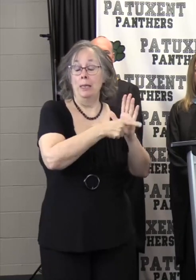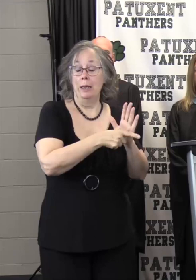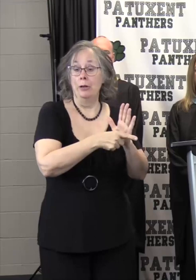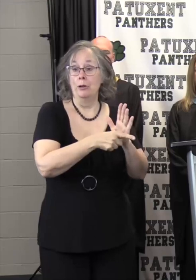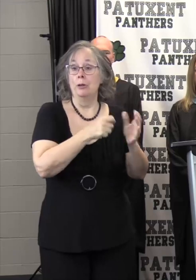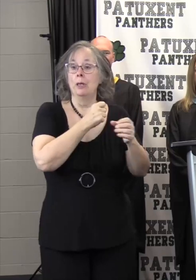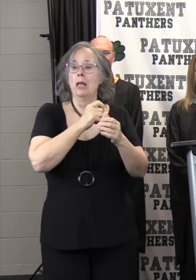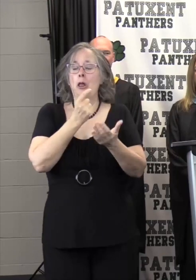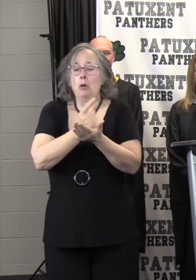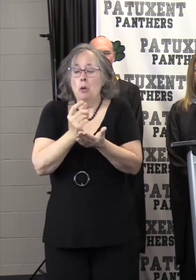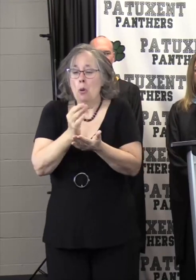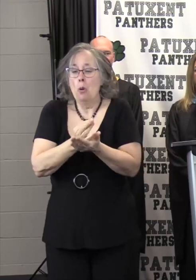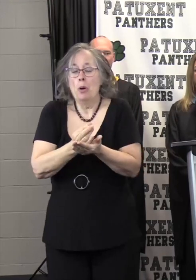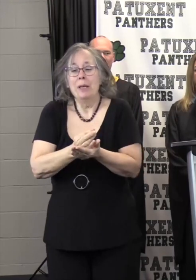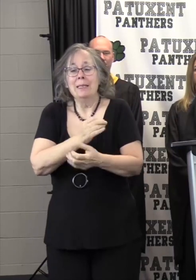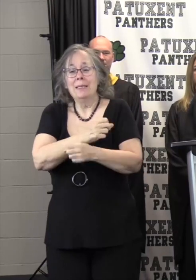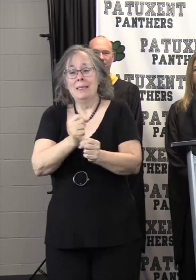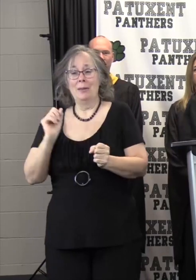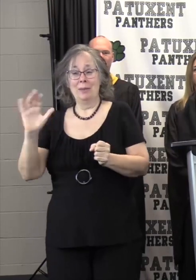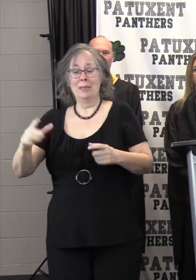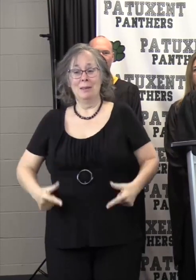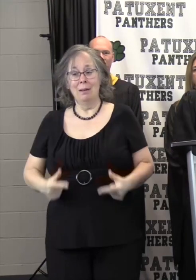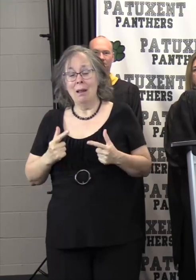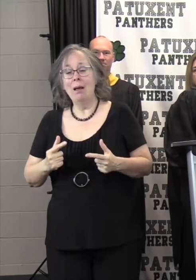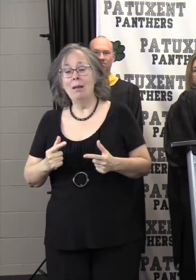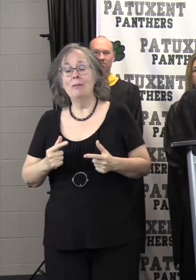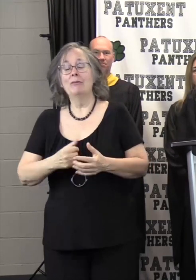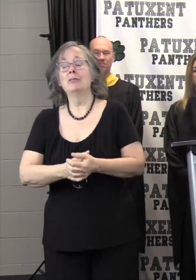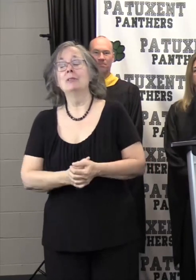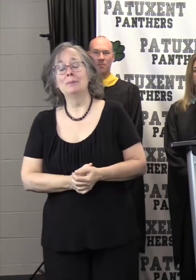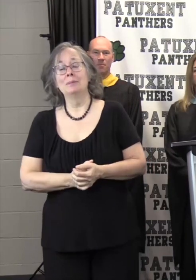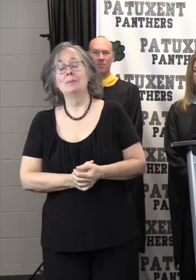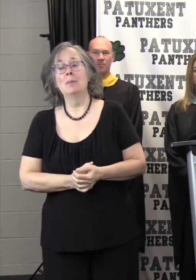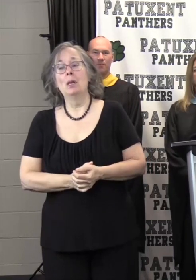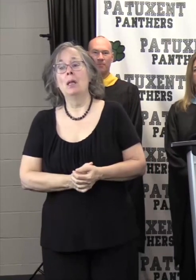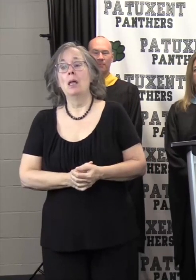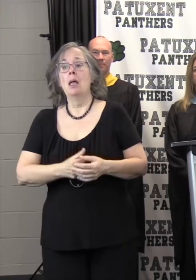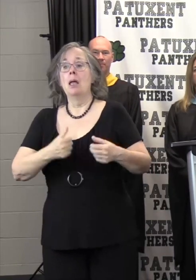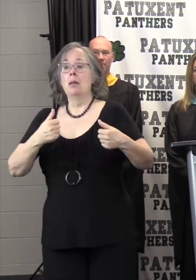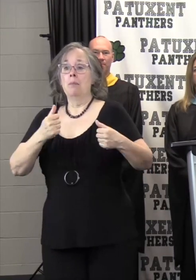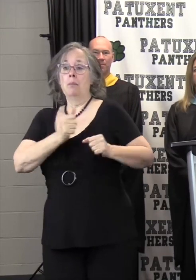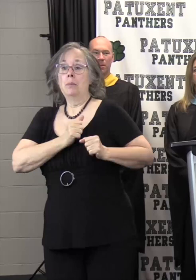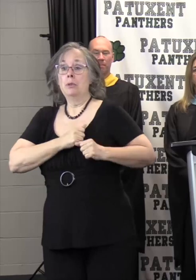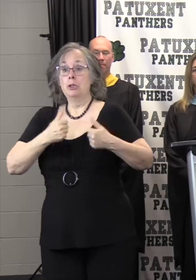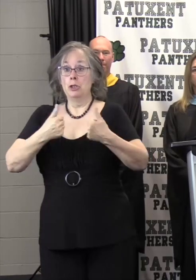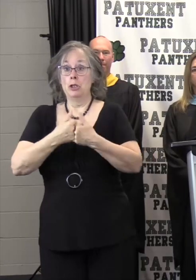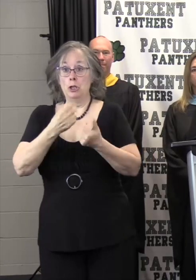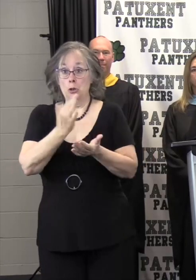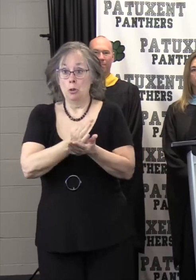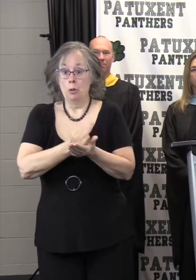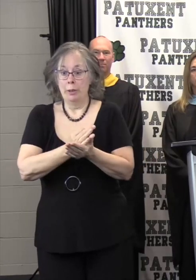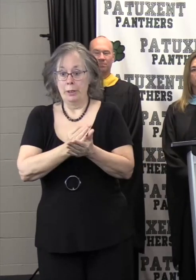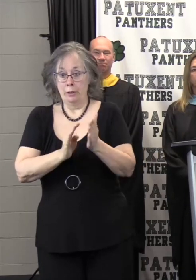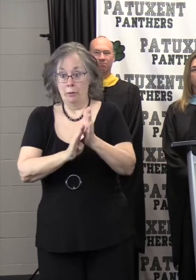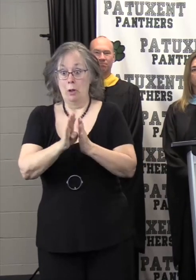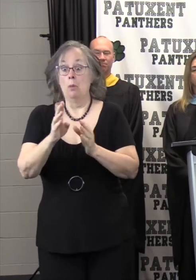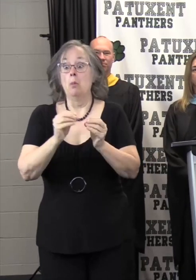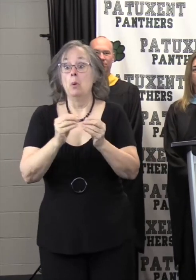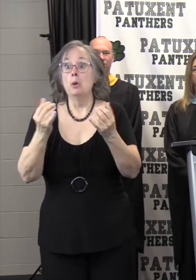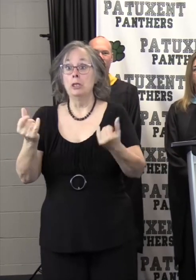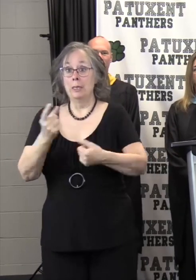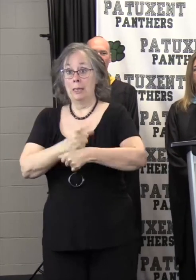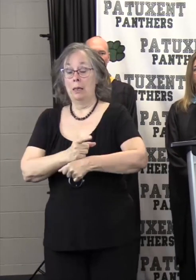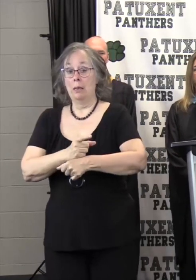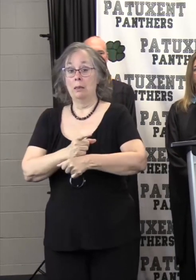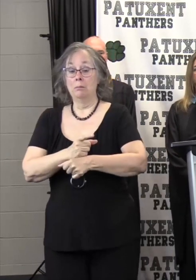earned him the recognition as an American soldier. The military challenge coin has evolved further today.